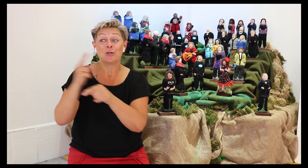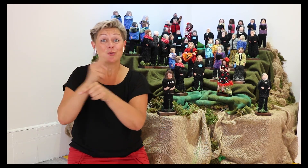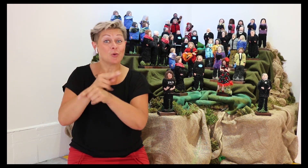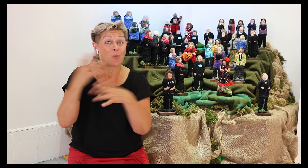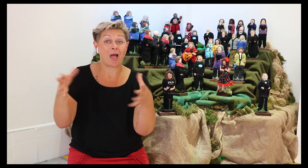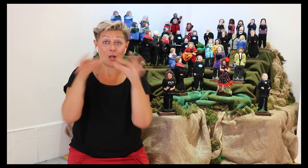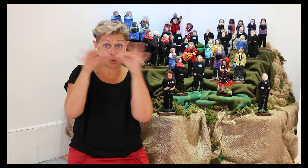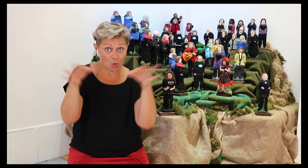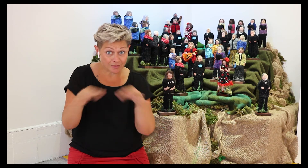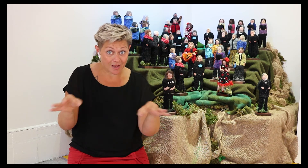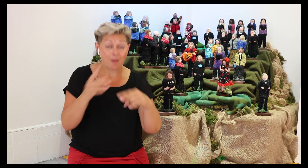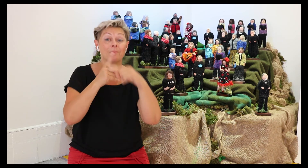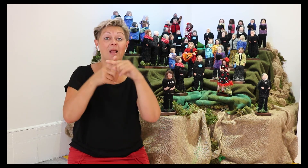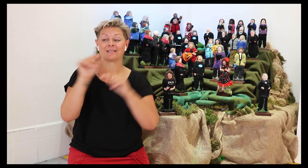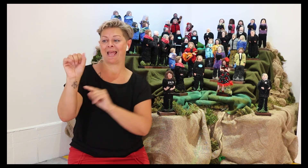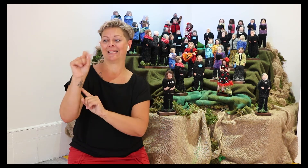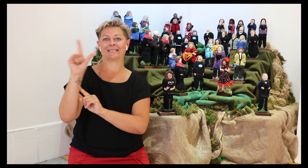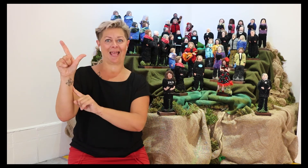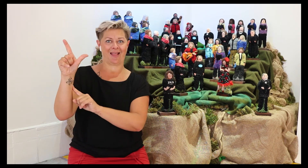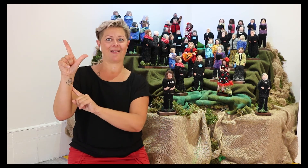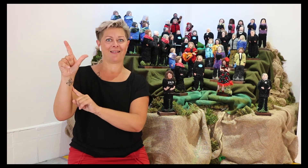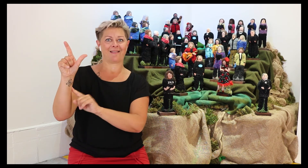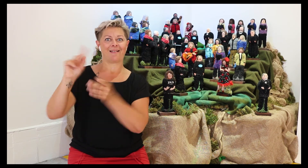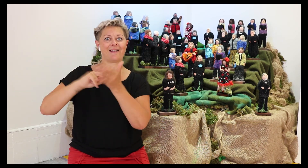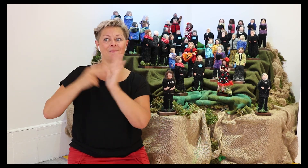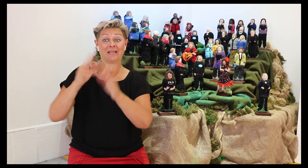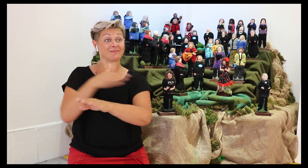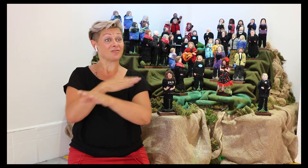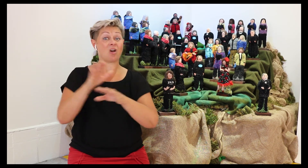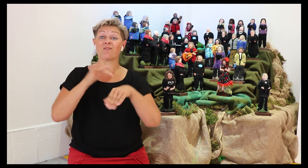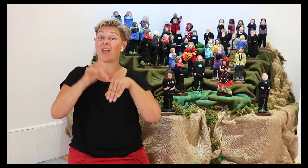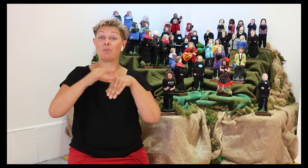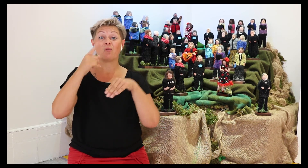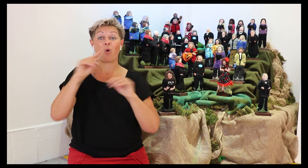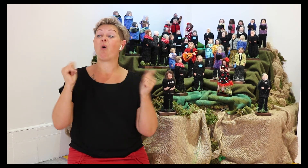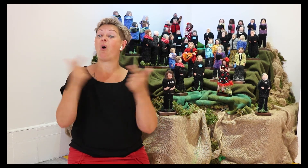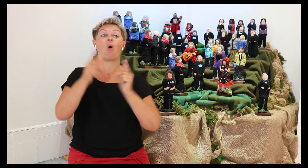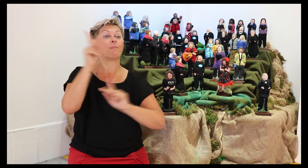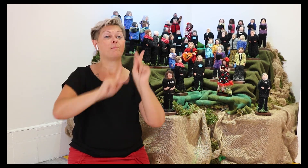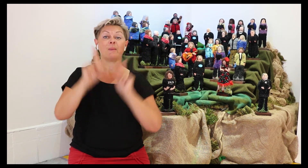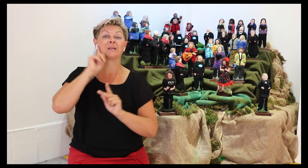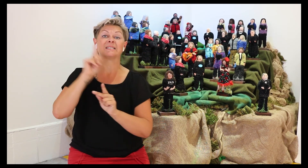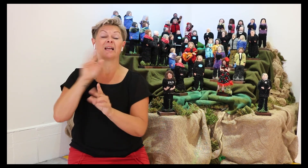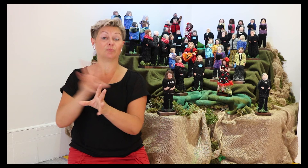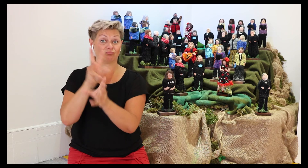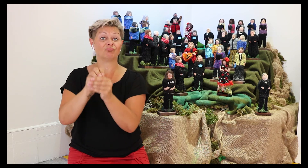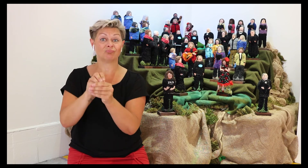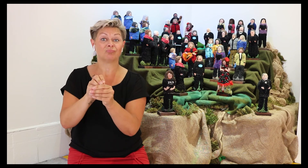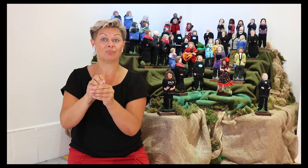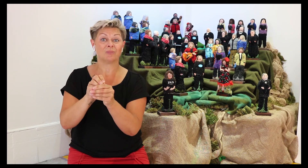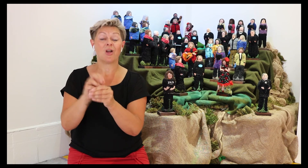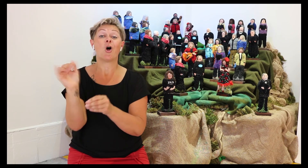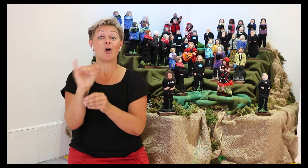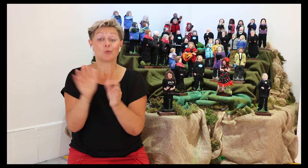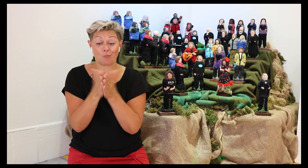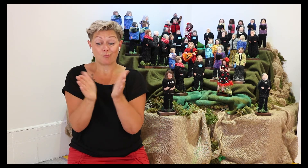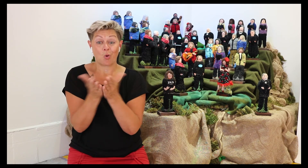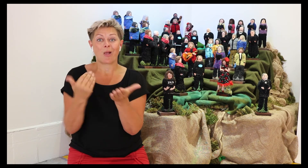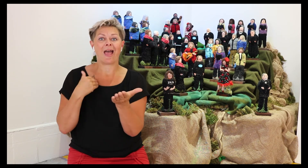use of closed captioning and ASL to make the songs available to people who are deaf. In addition, a booklet with